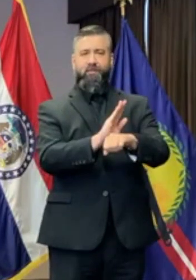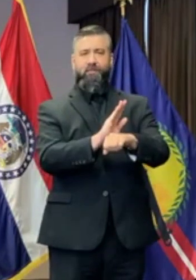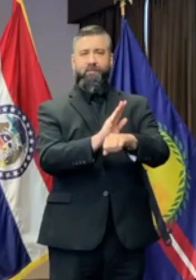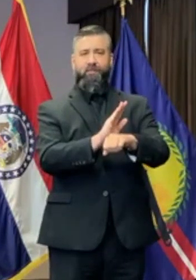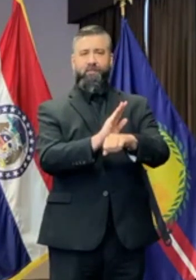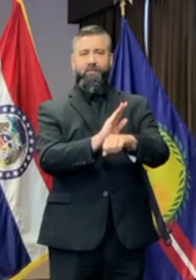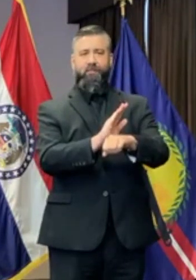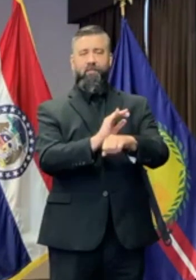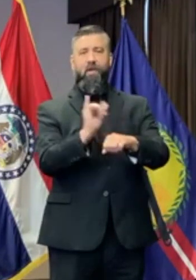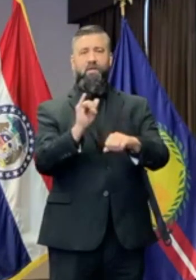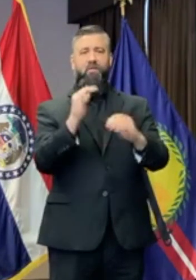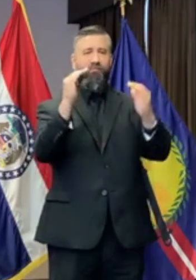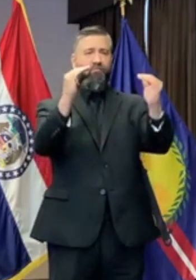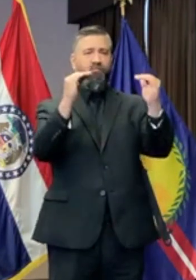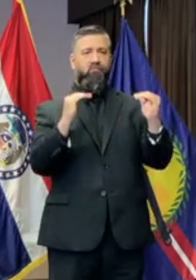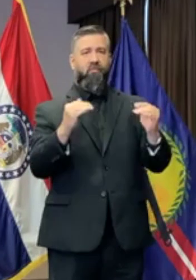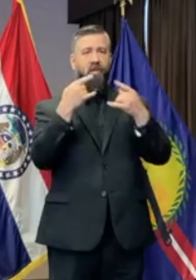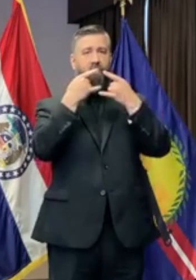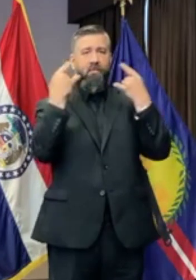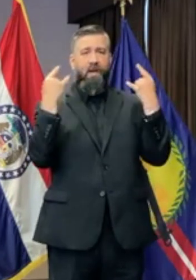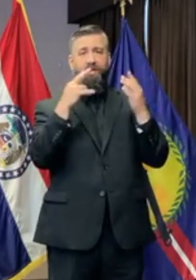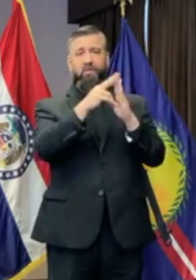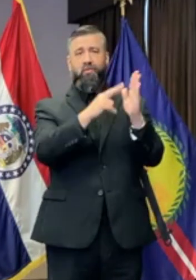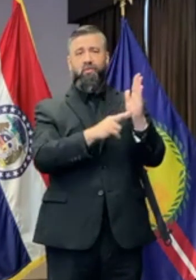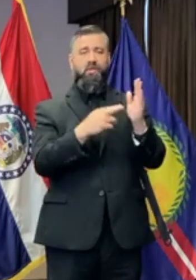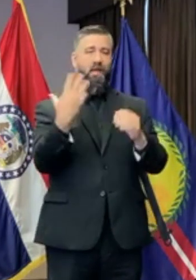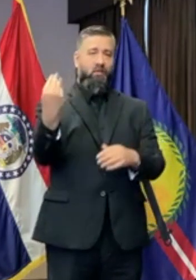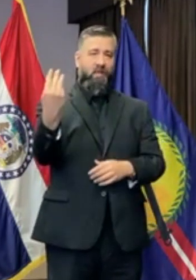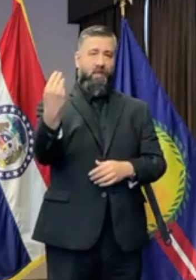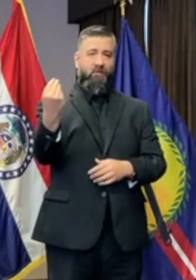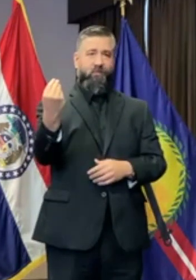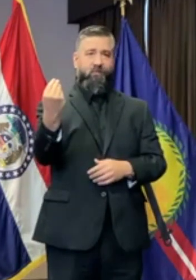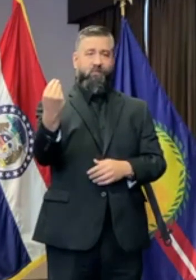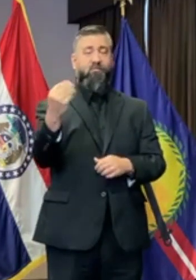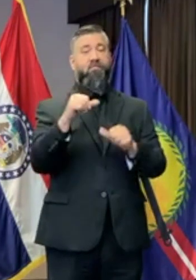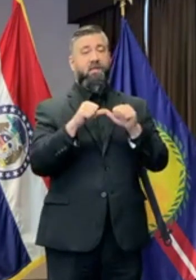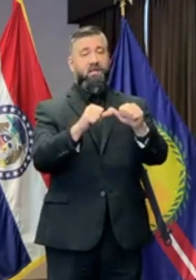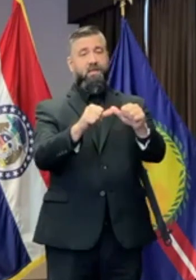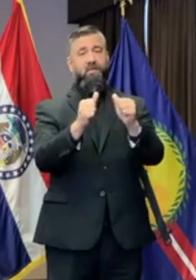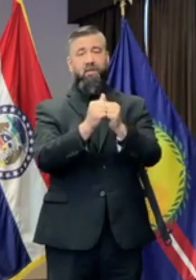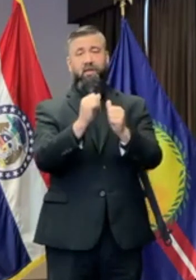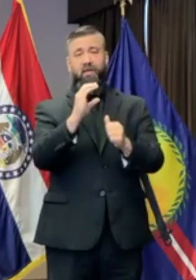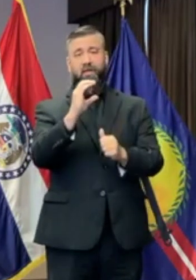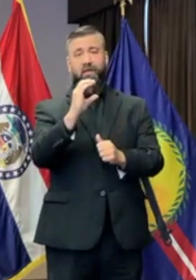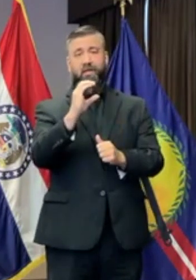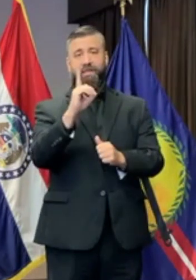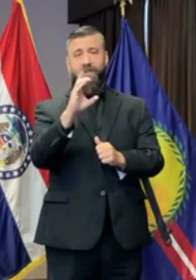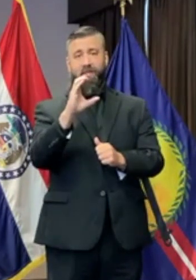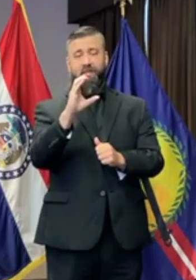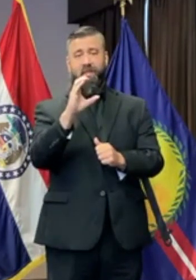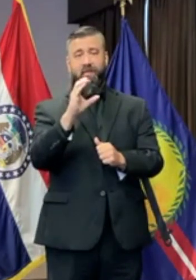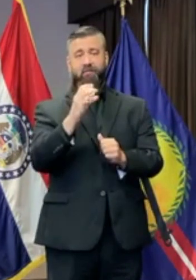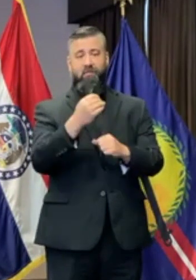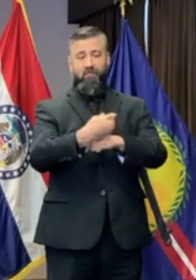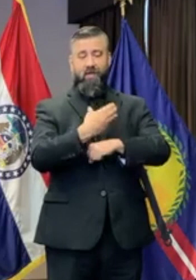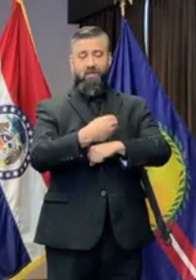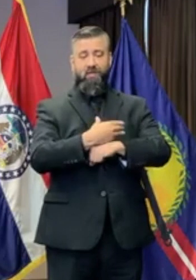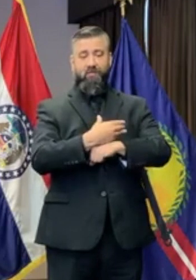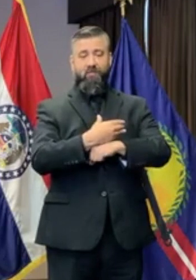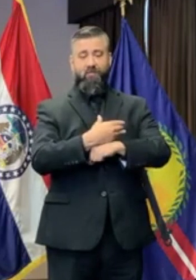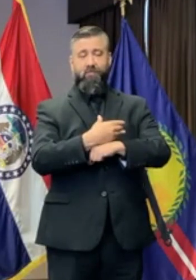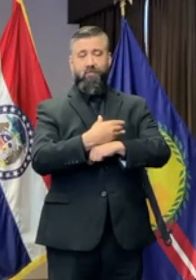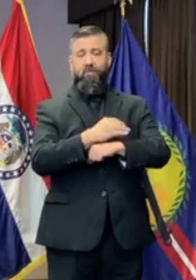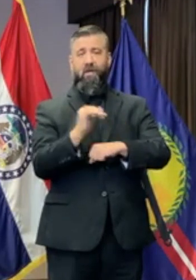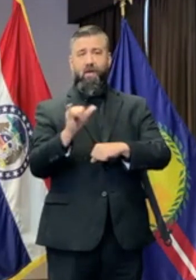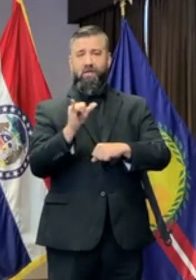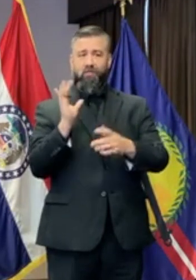and relaxing mask mandates outdoors consistent with the CDC guidance and essentially consistent